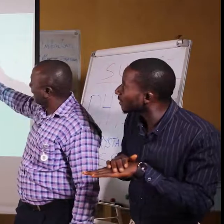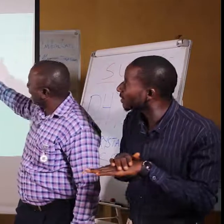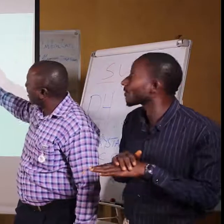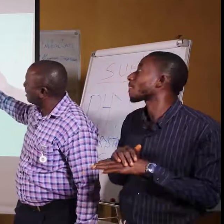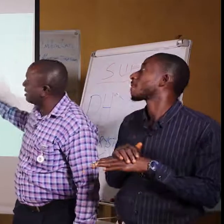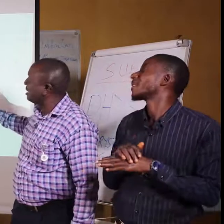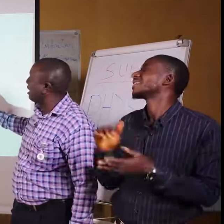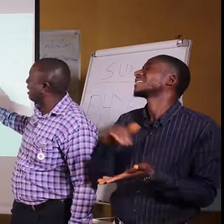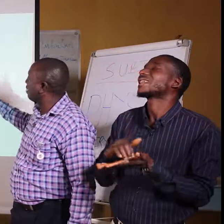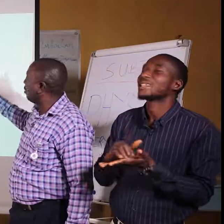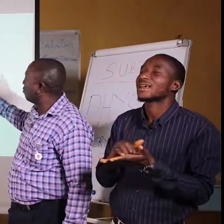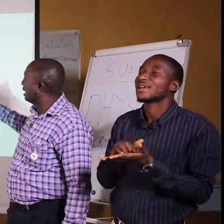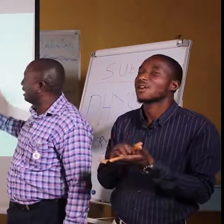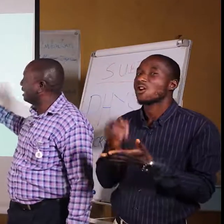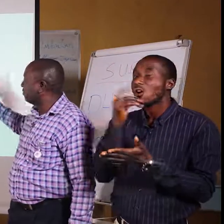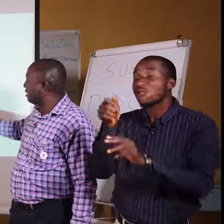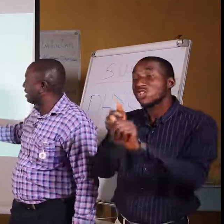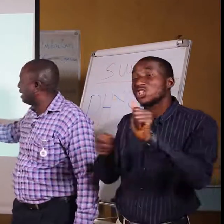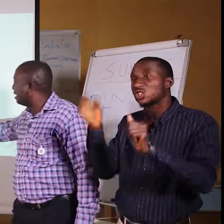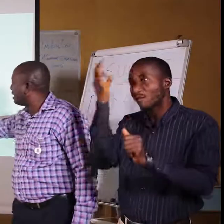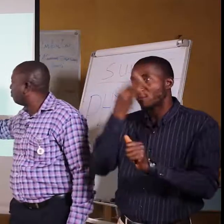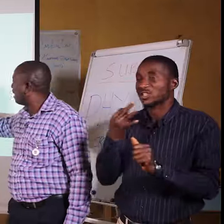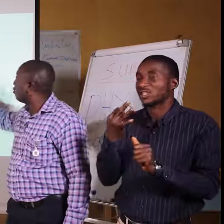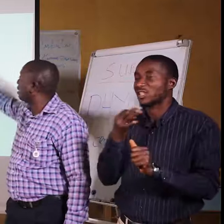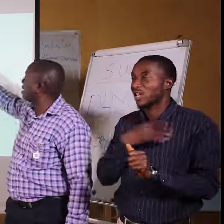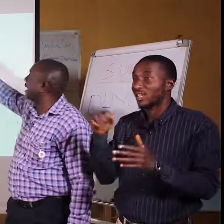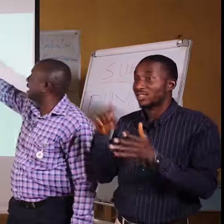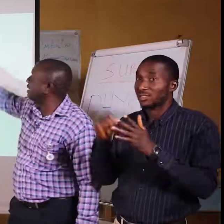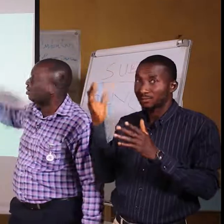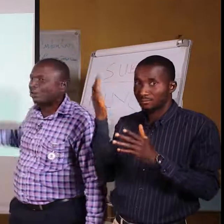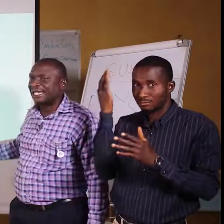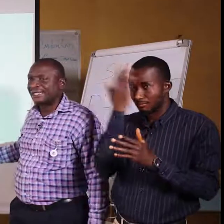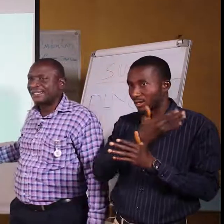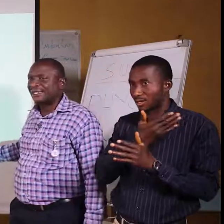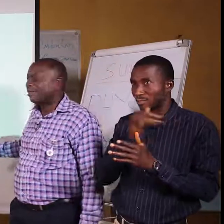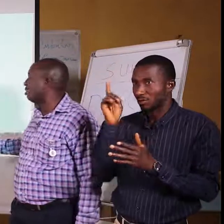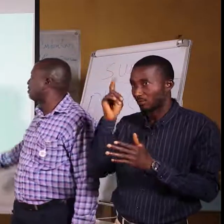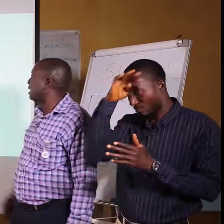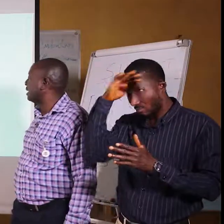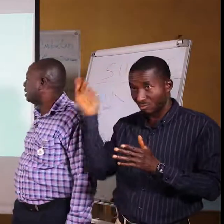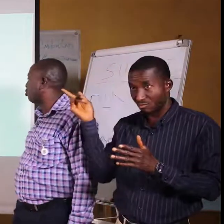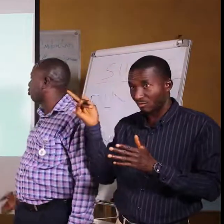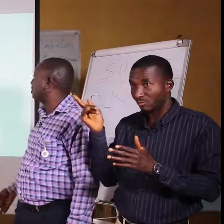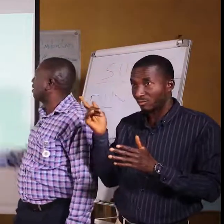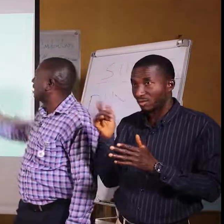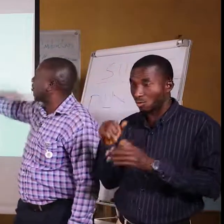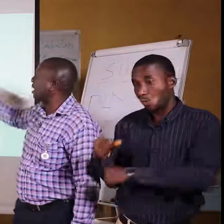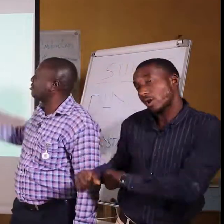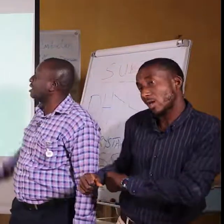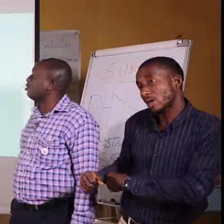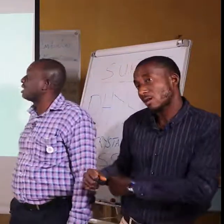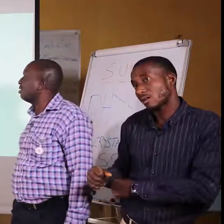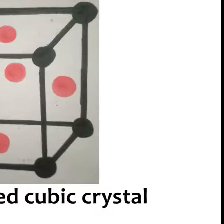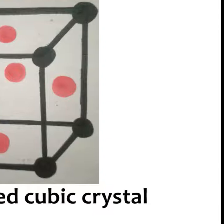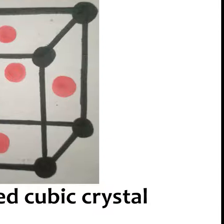or rather at the center of each face, and these black ones are at the corners of the cube. And we